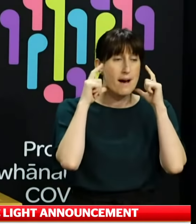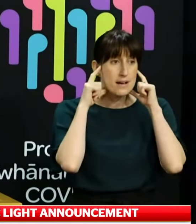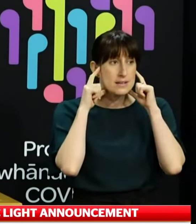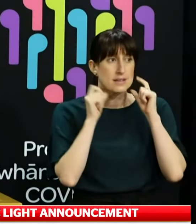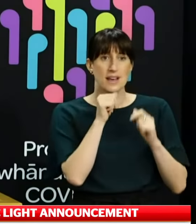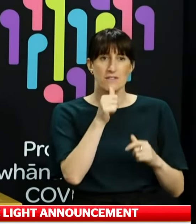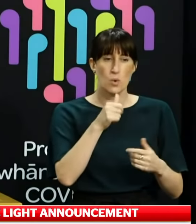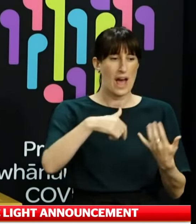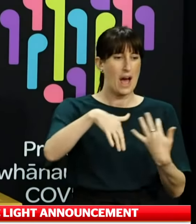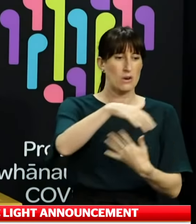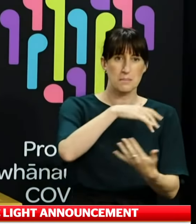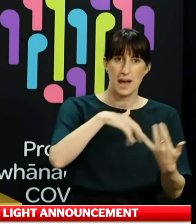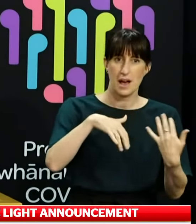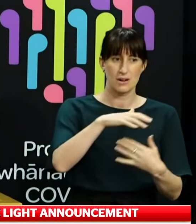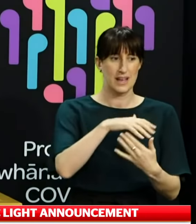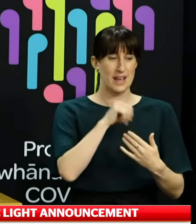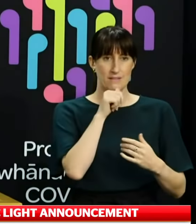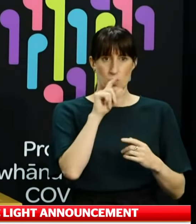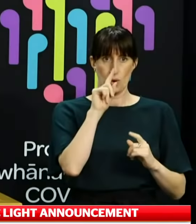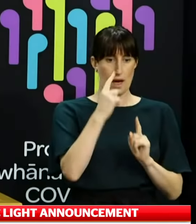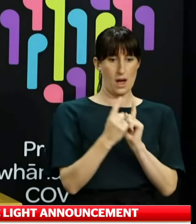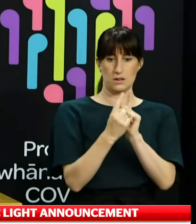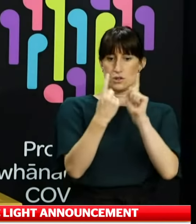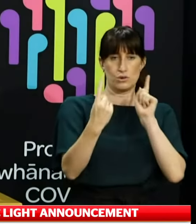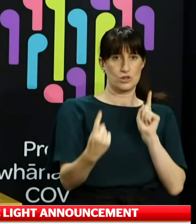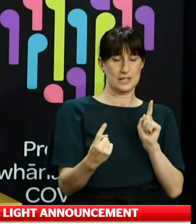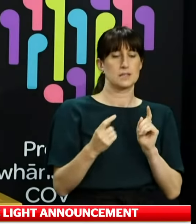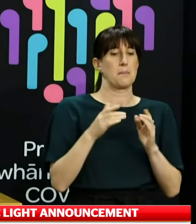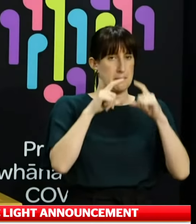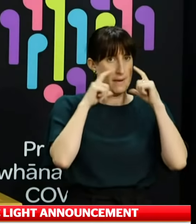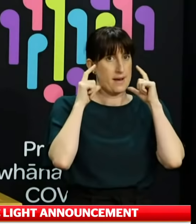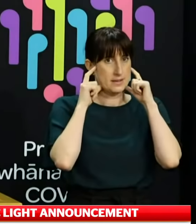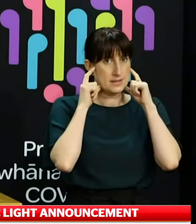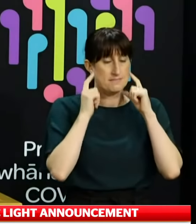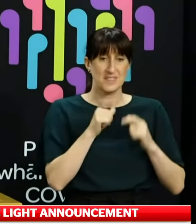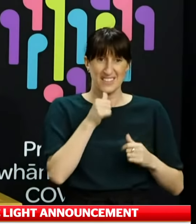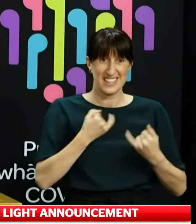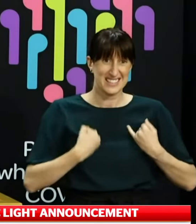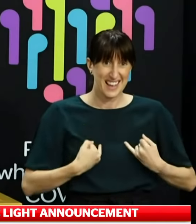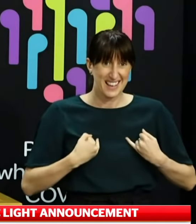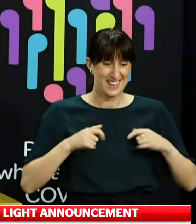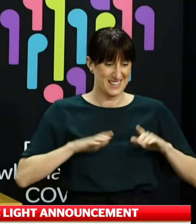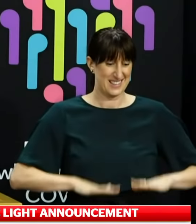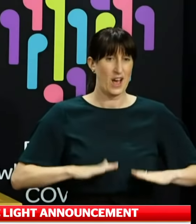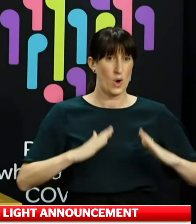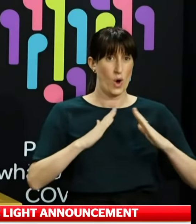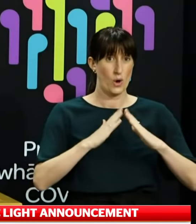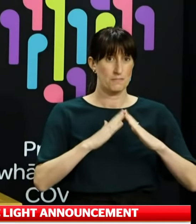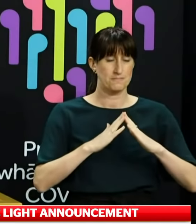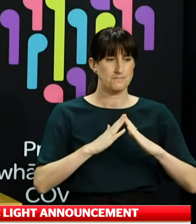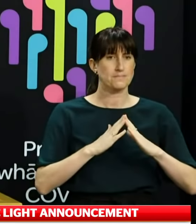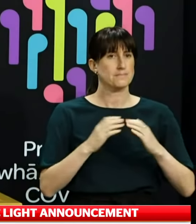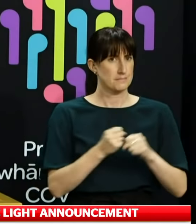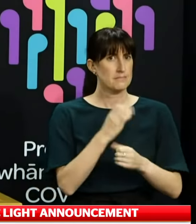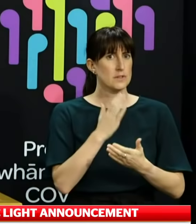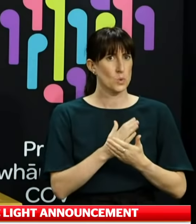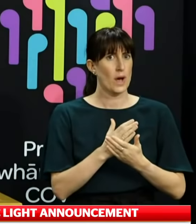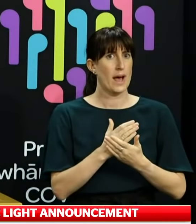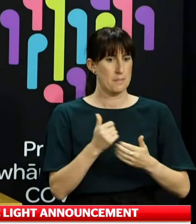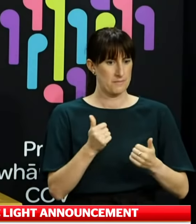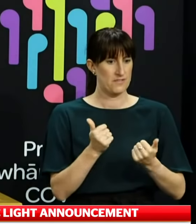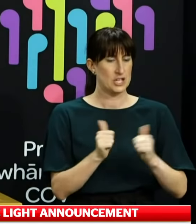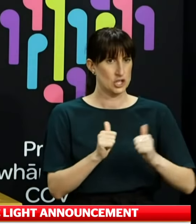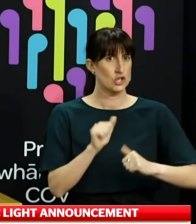an indoor environment where you can't socially distance from others, staying home if unwell, making sure that you are up to date with vaccinations. And